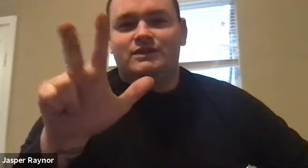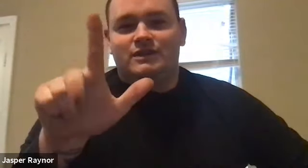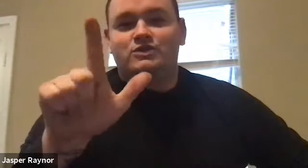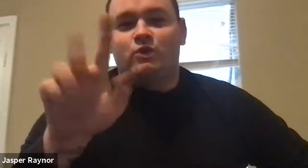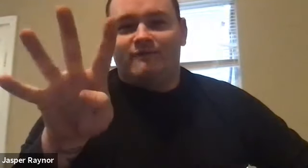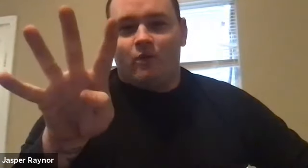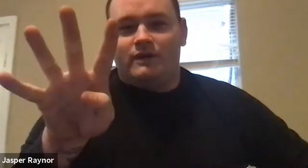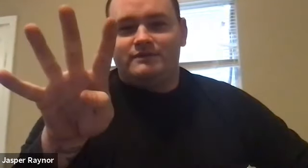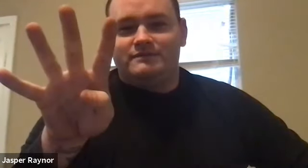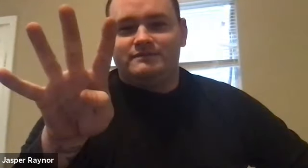24,